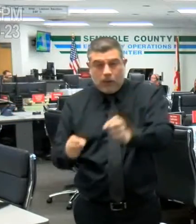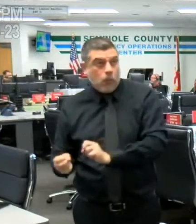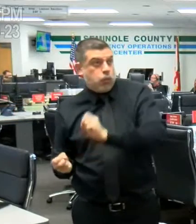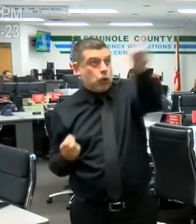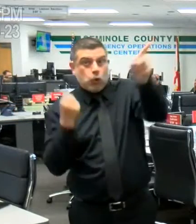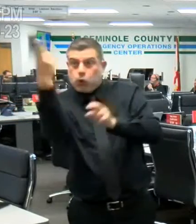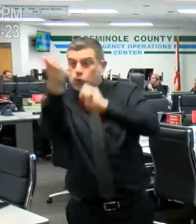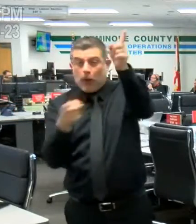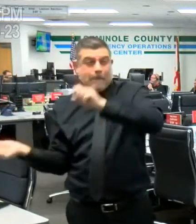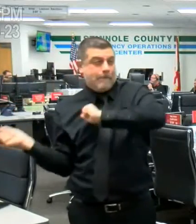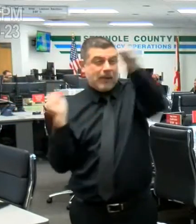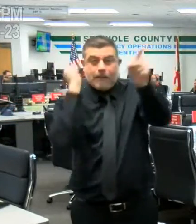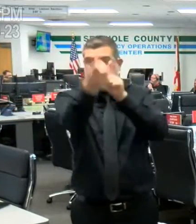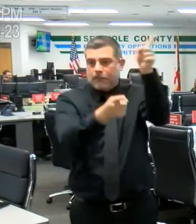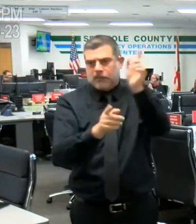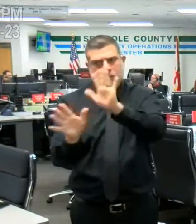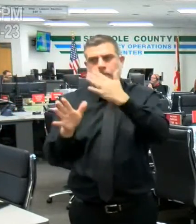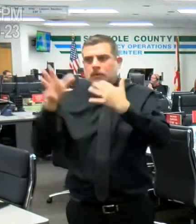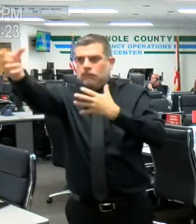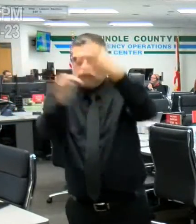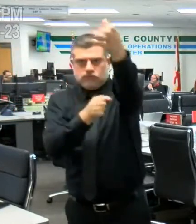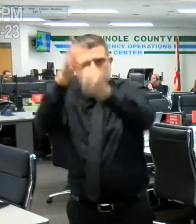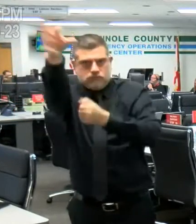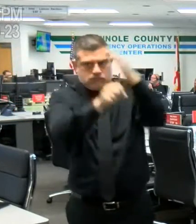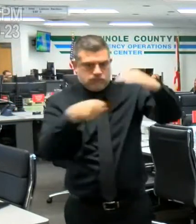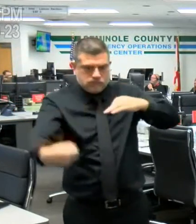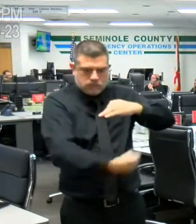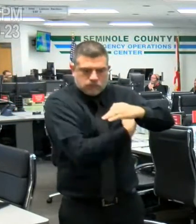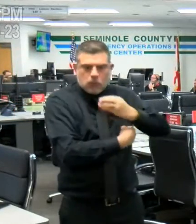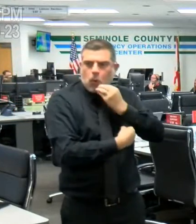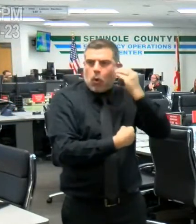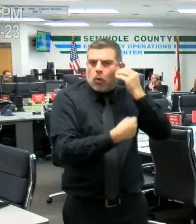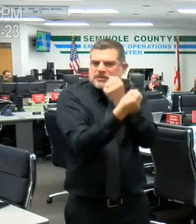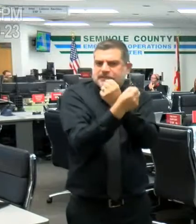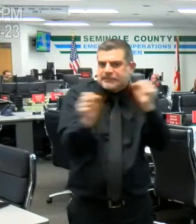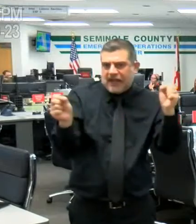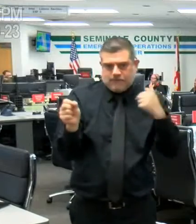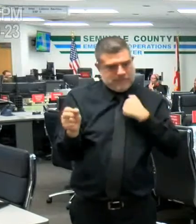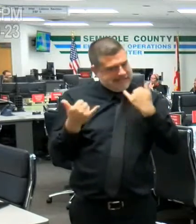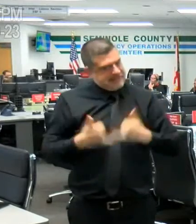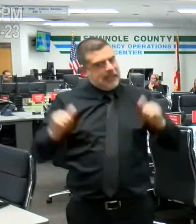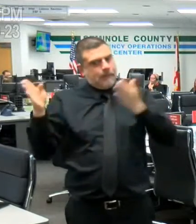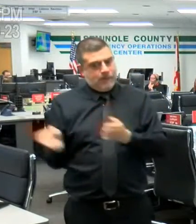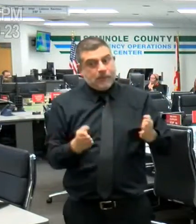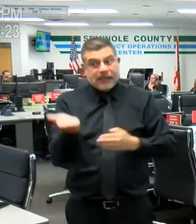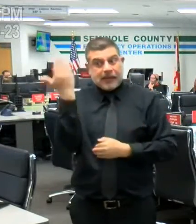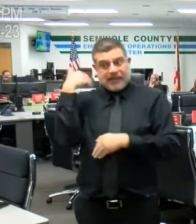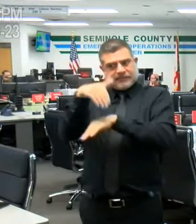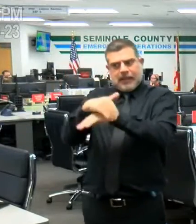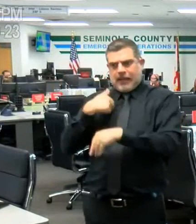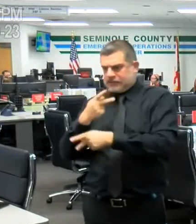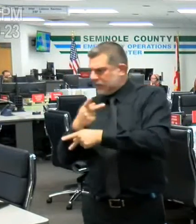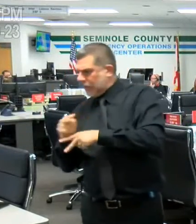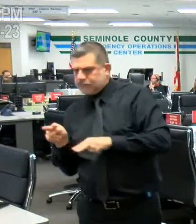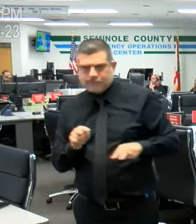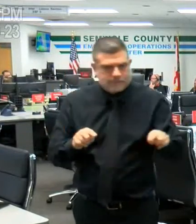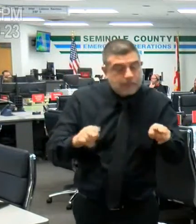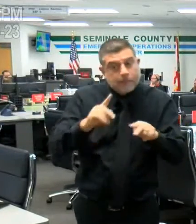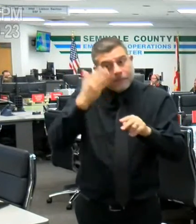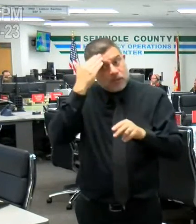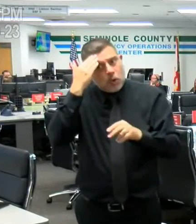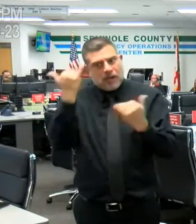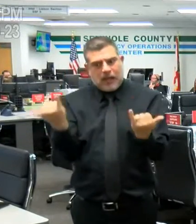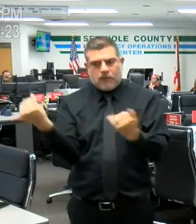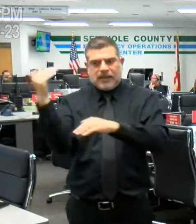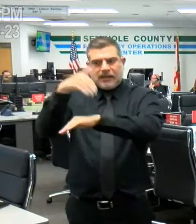So anything that could have been picked up and moved, we secured that last night because I knew I'd be working late tonight. That's